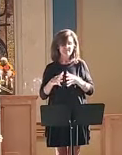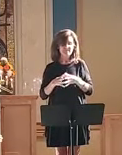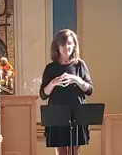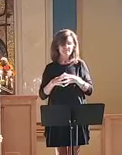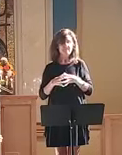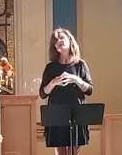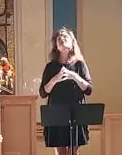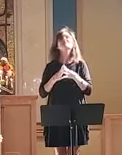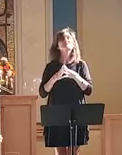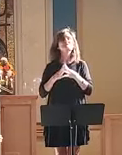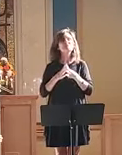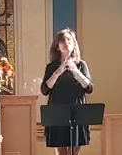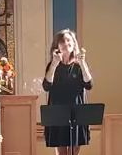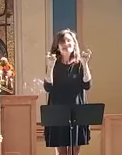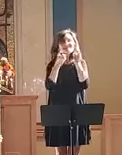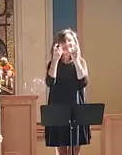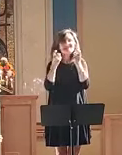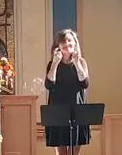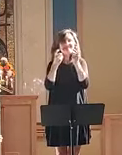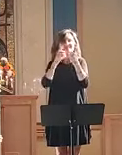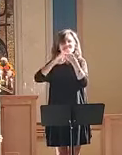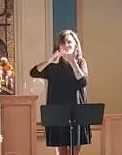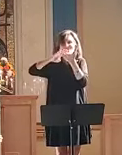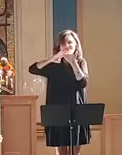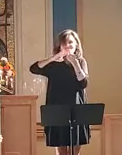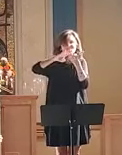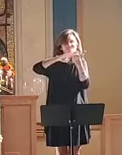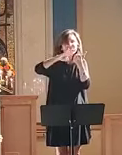He loosens those sins and takes them.